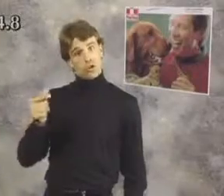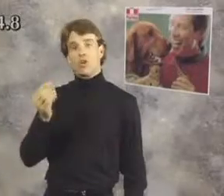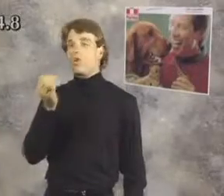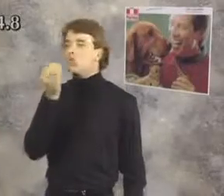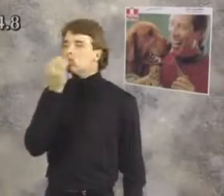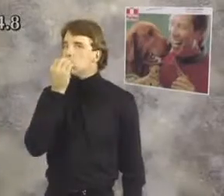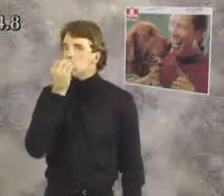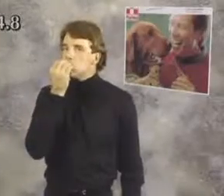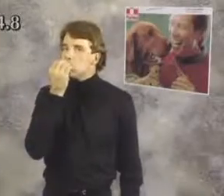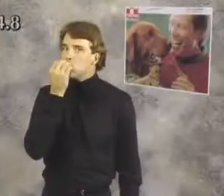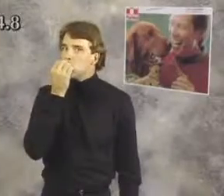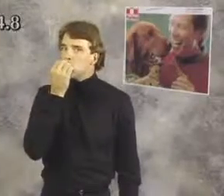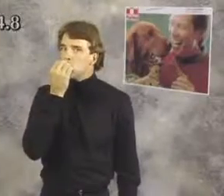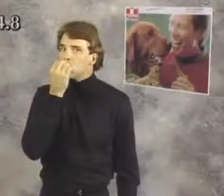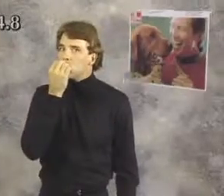Dog food.